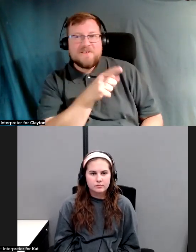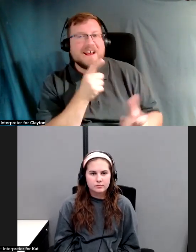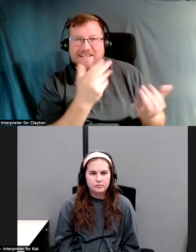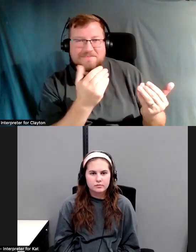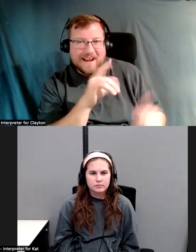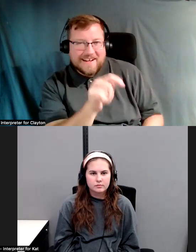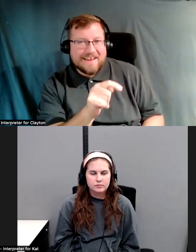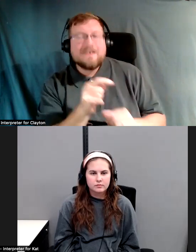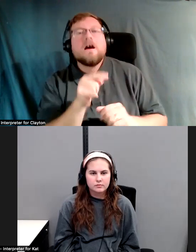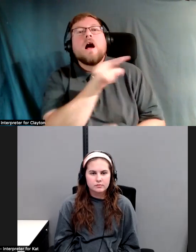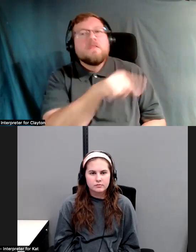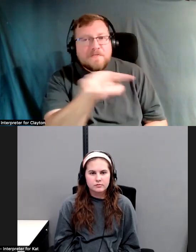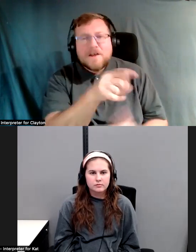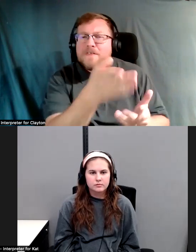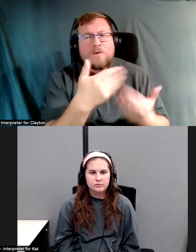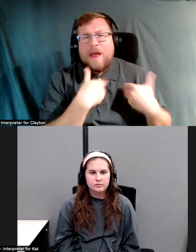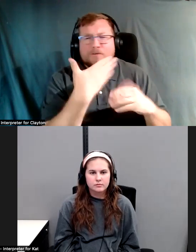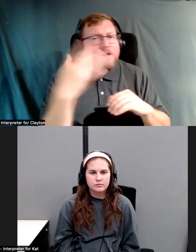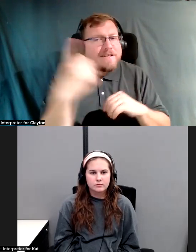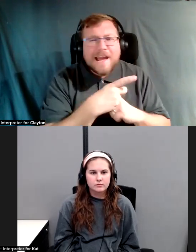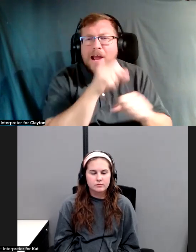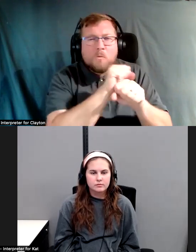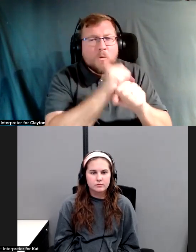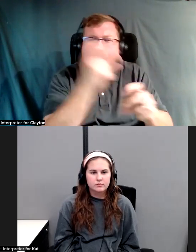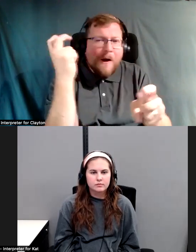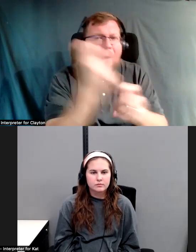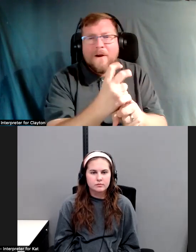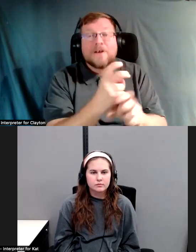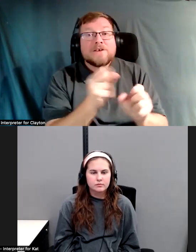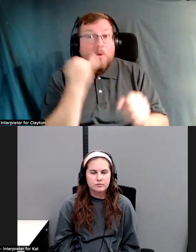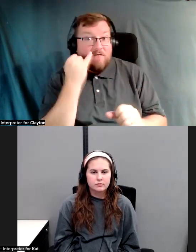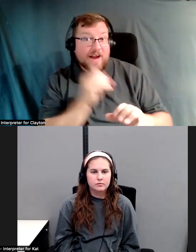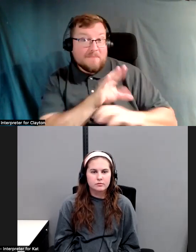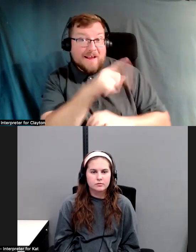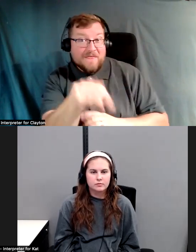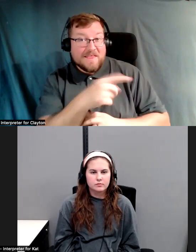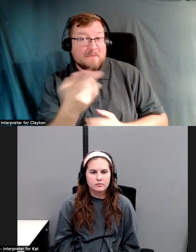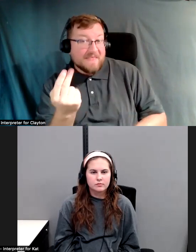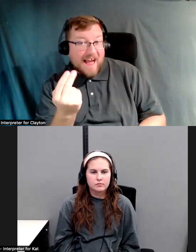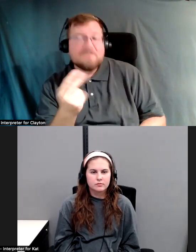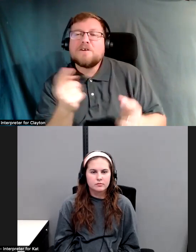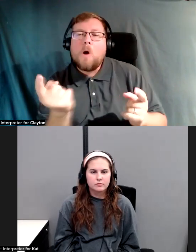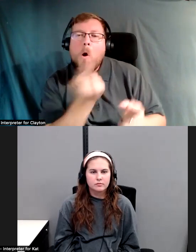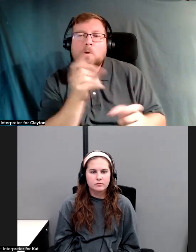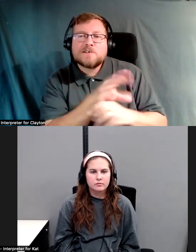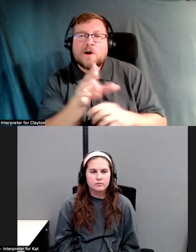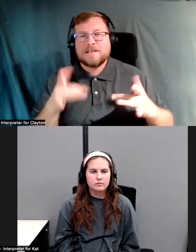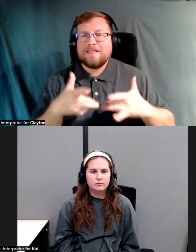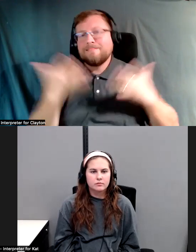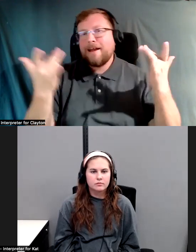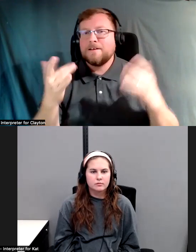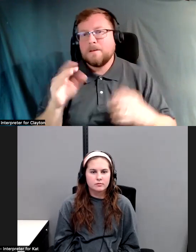know, they're there to just have a good day too, and they're working really hard. So comedy can always lighten the mood of things.